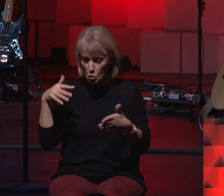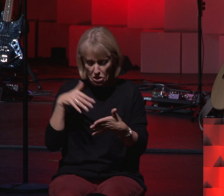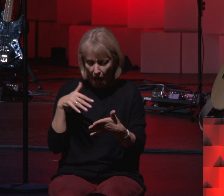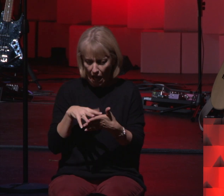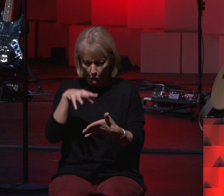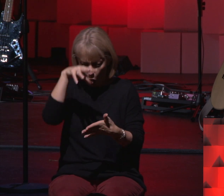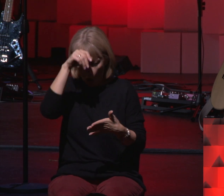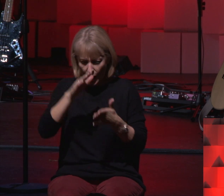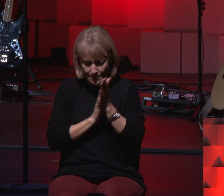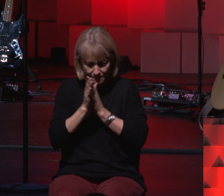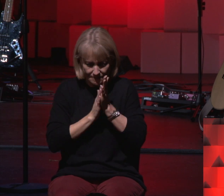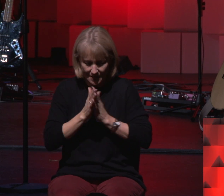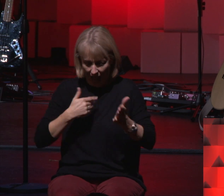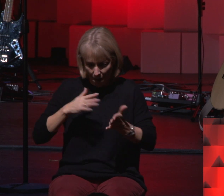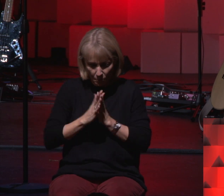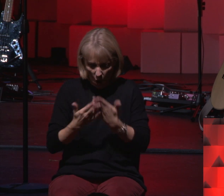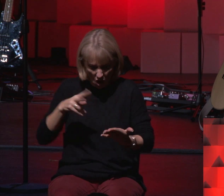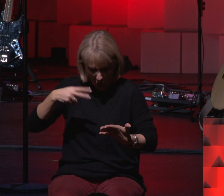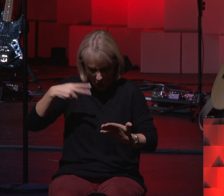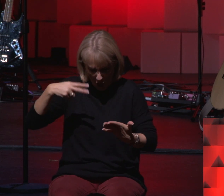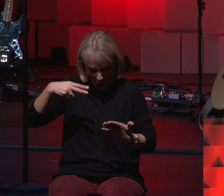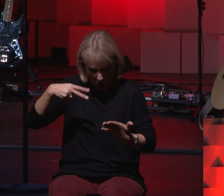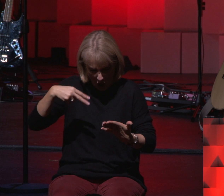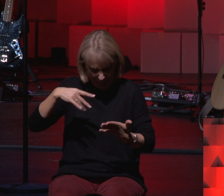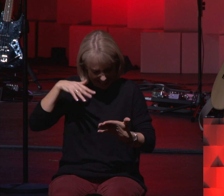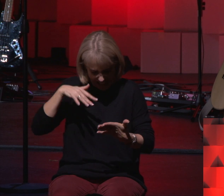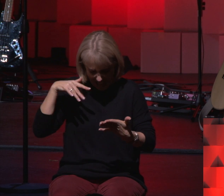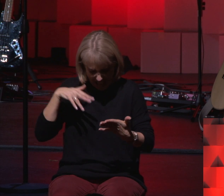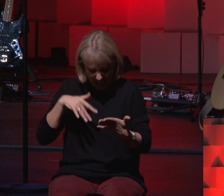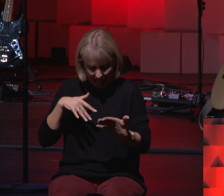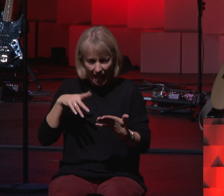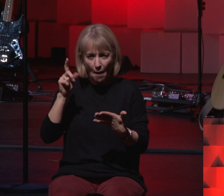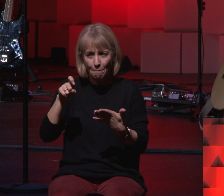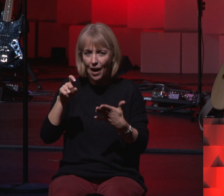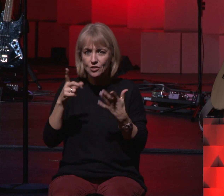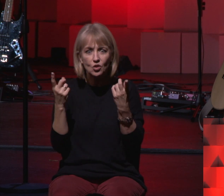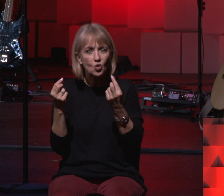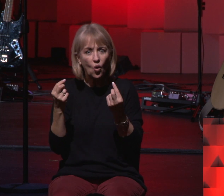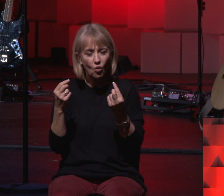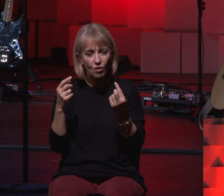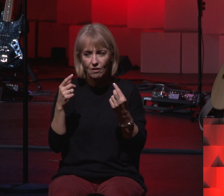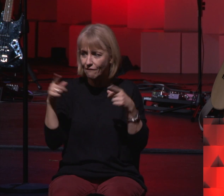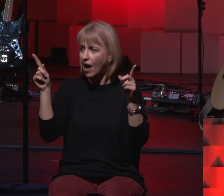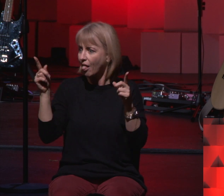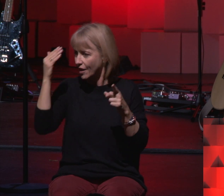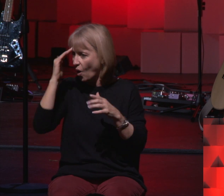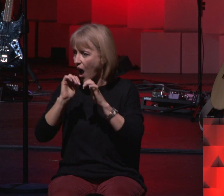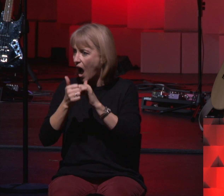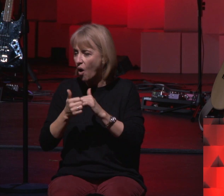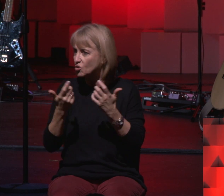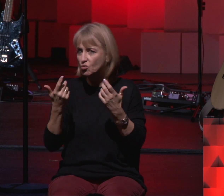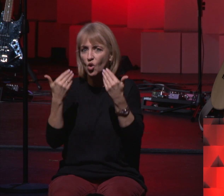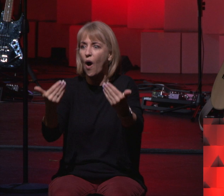you've got to take that book knowledge, and you got to put it into practice. One of those times in our lives that we do that is learning how to